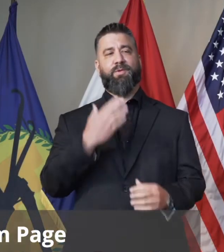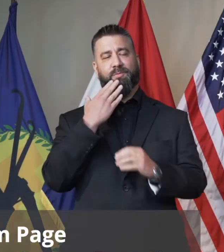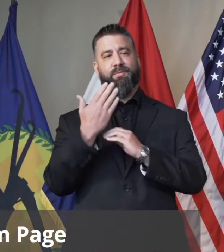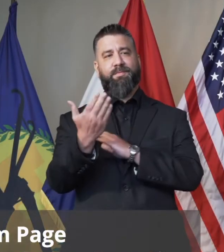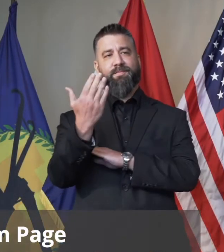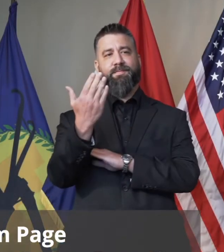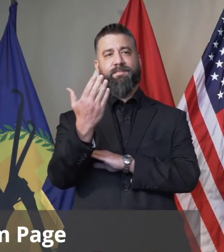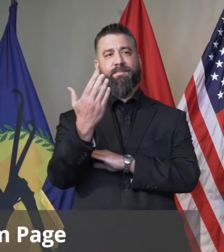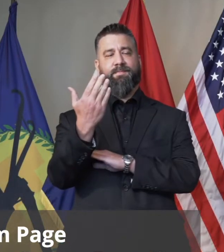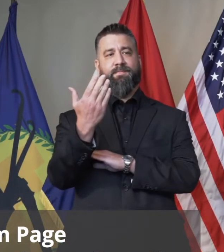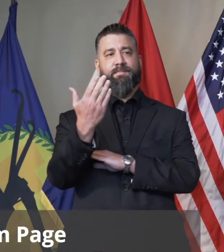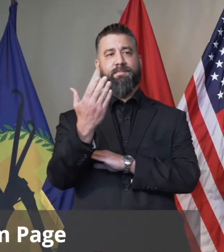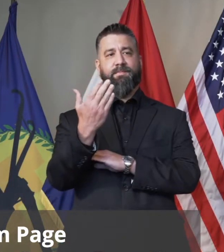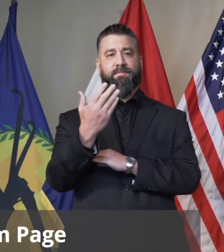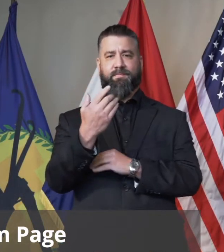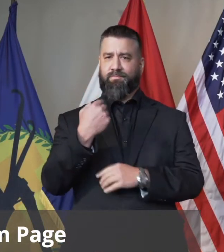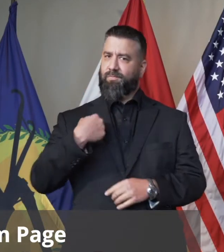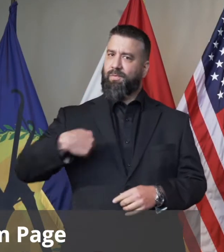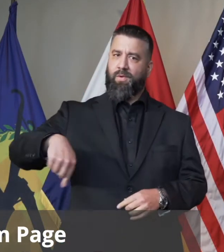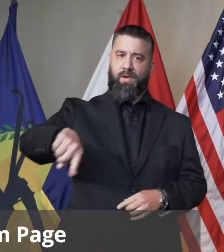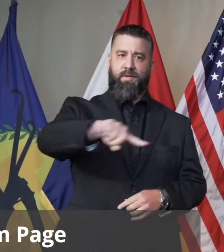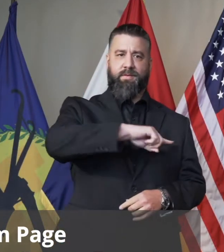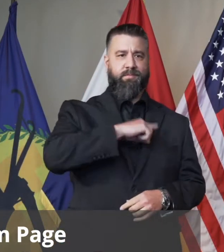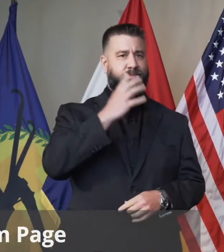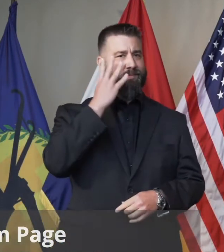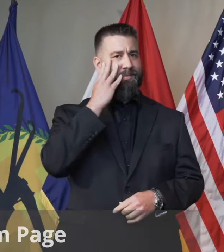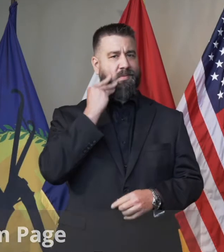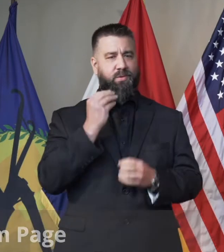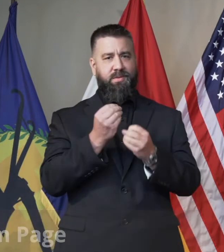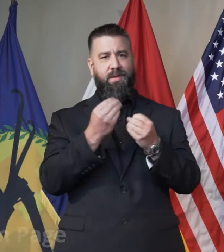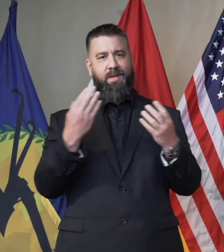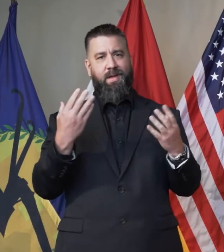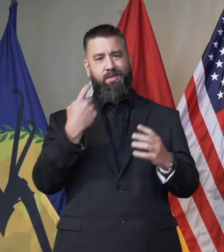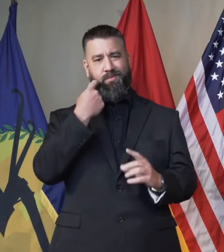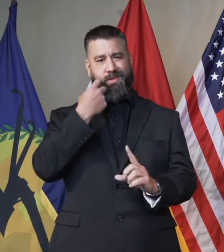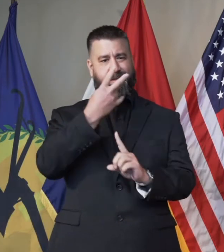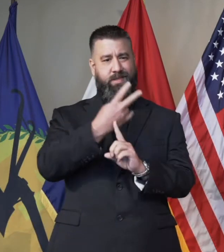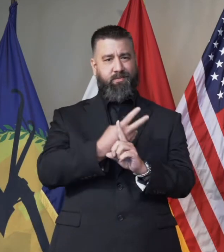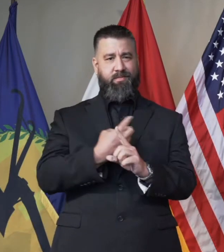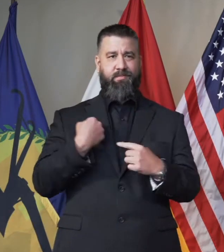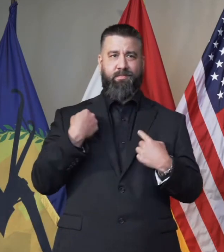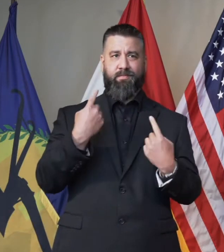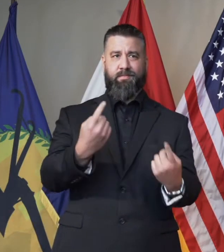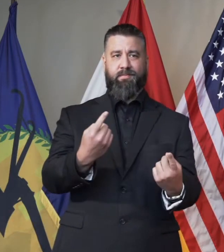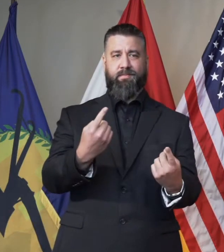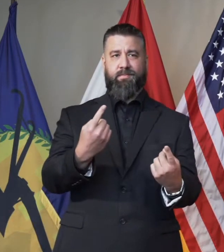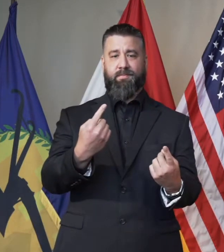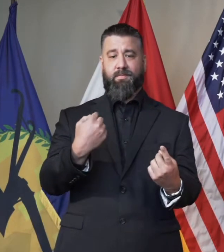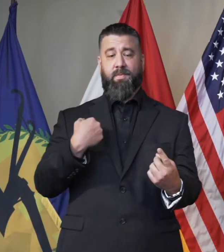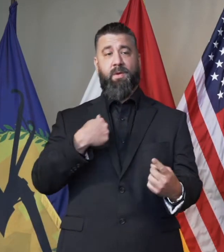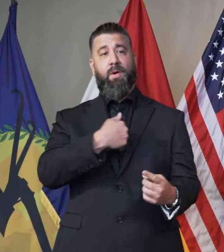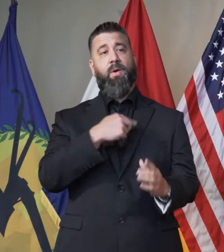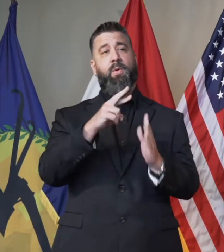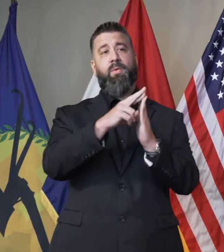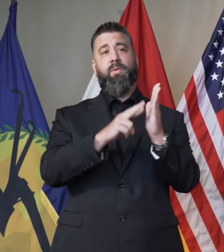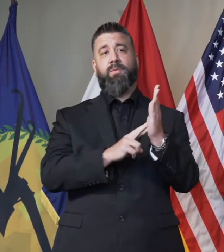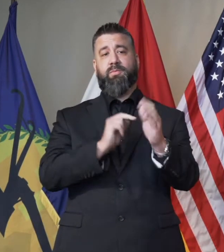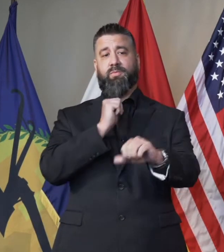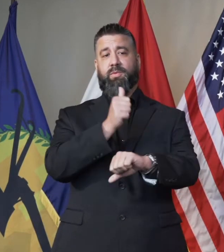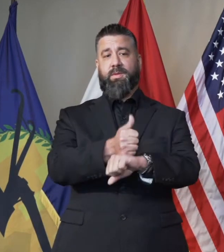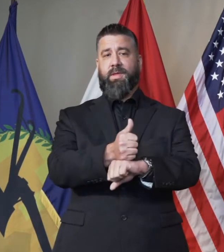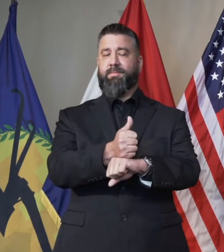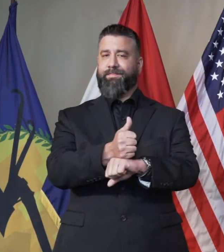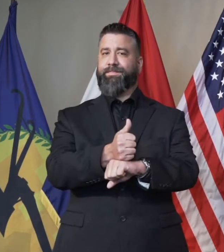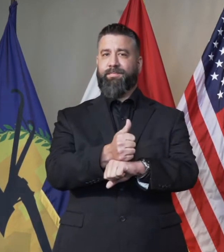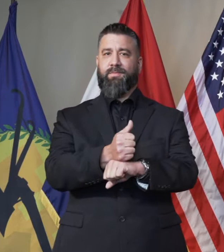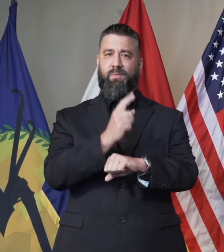Good morning. We've all been through a lot over the past 7 months. The restrictions that we've imposed have been